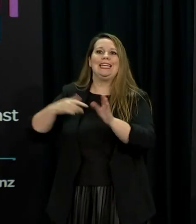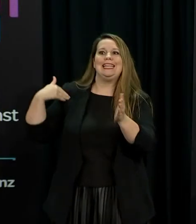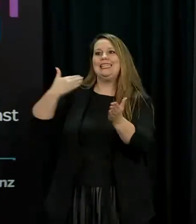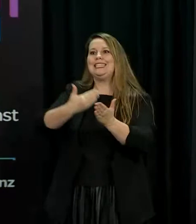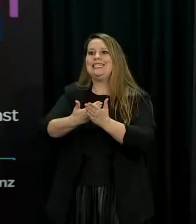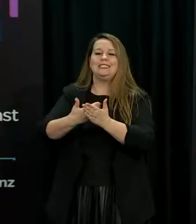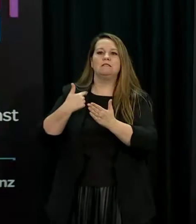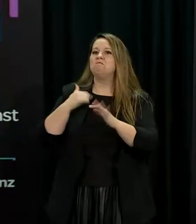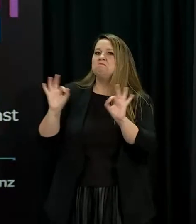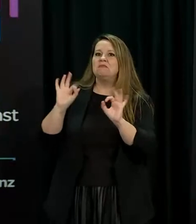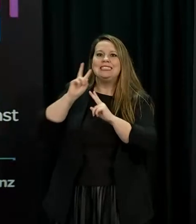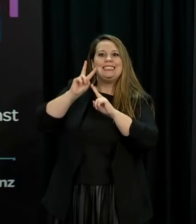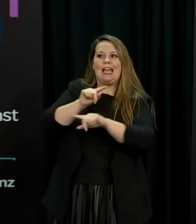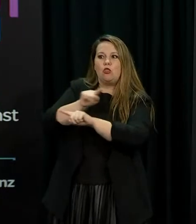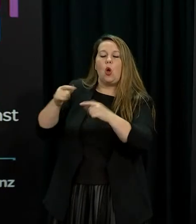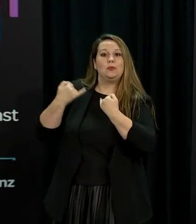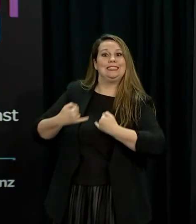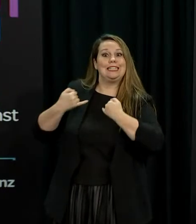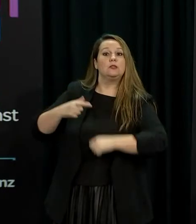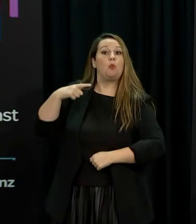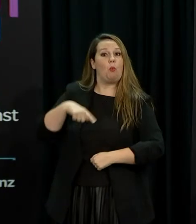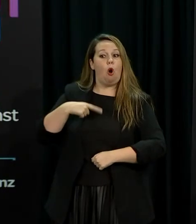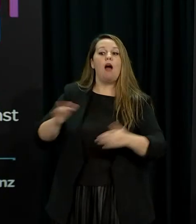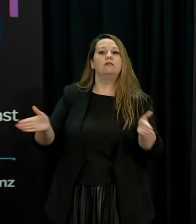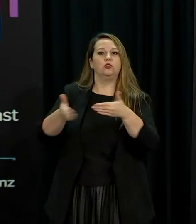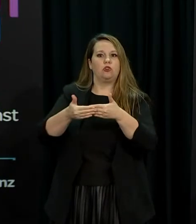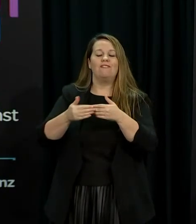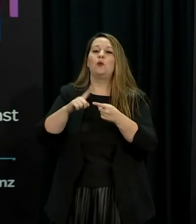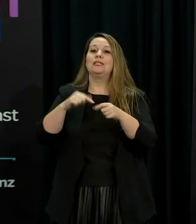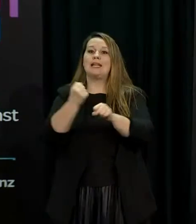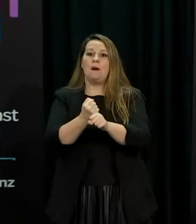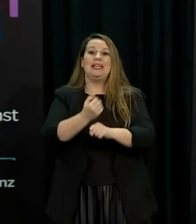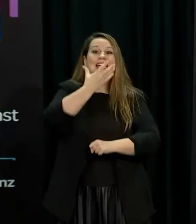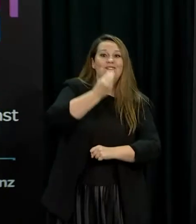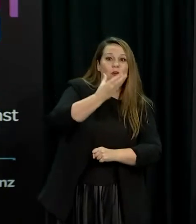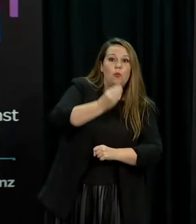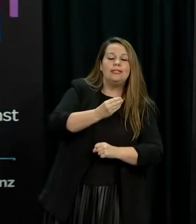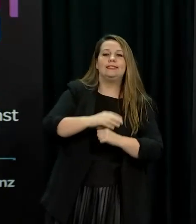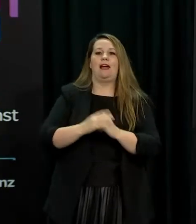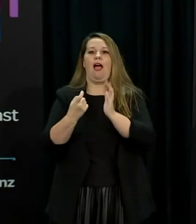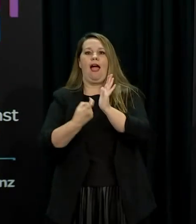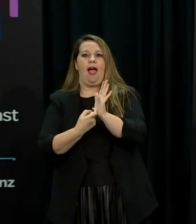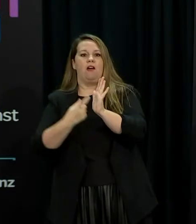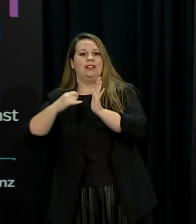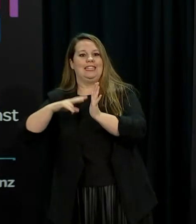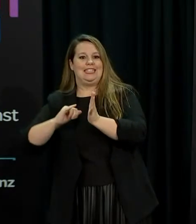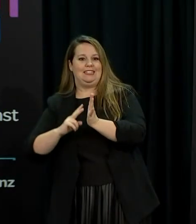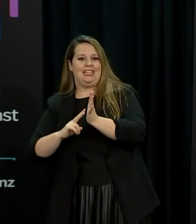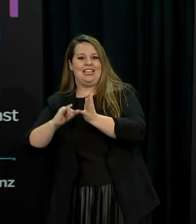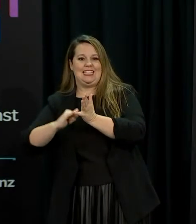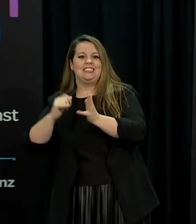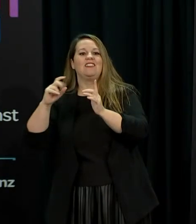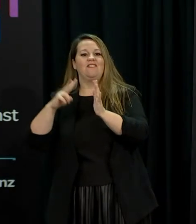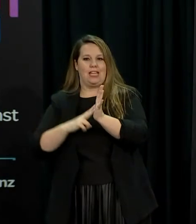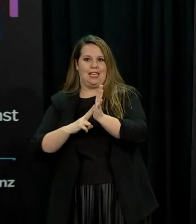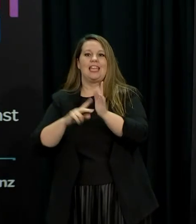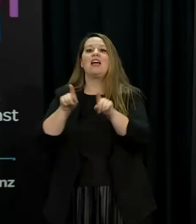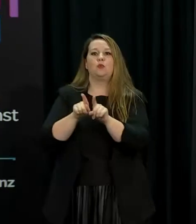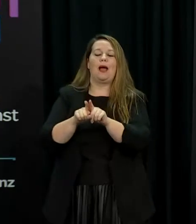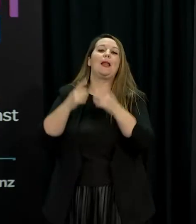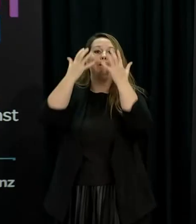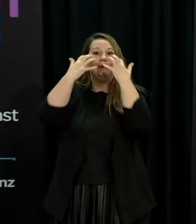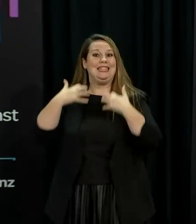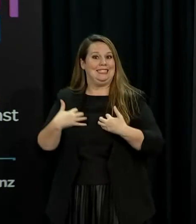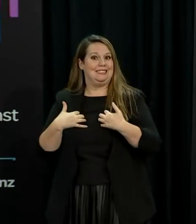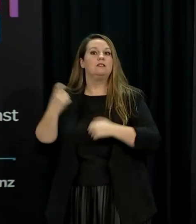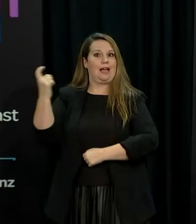been shut, in particular influenza, RSV and the prospect of other diseases like measles making their way across